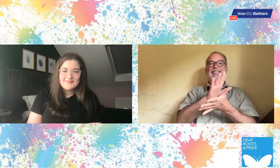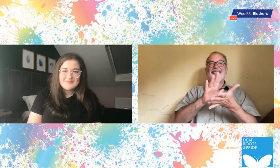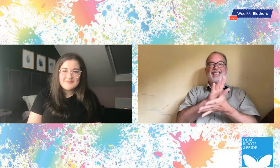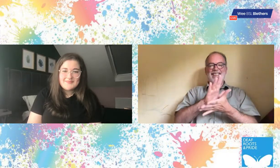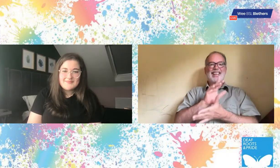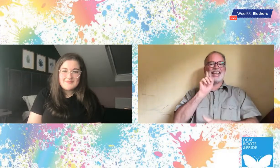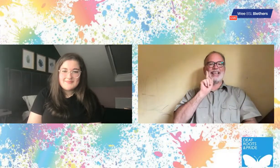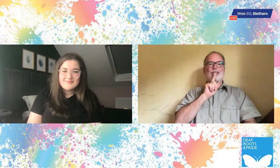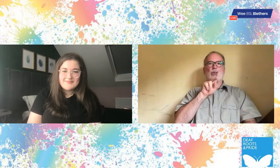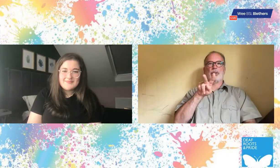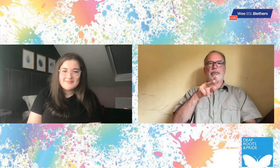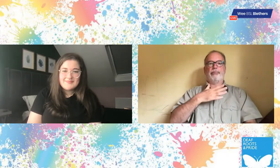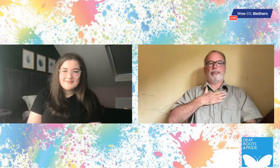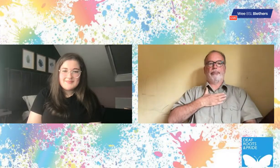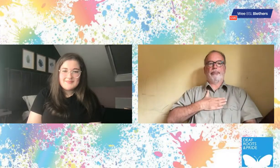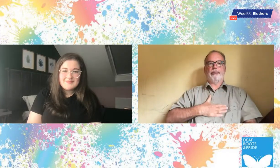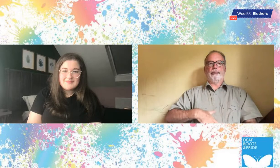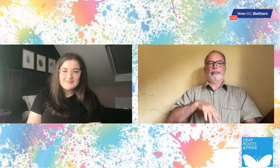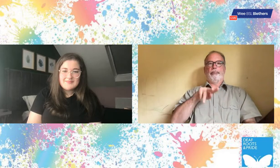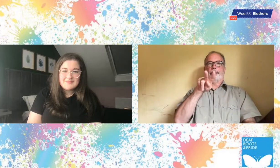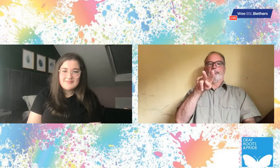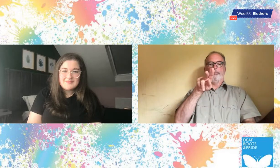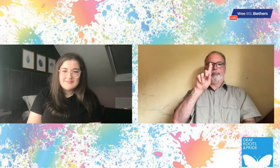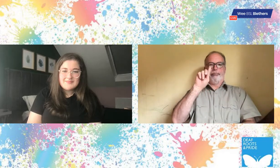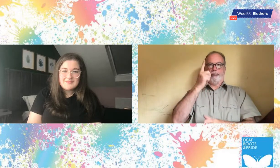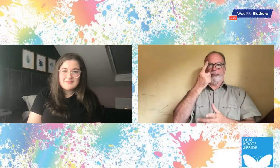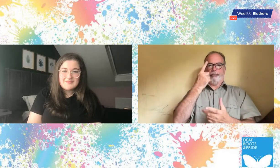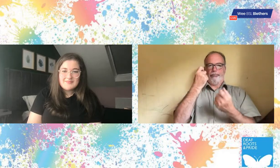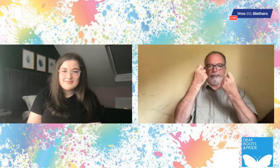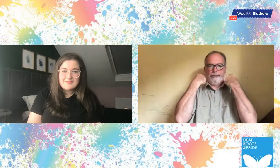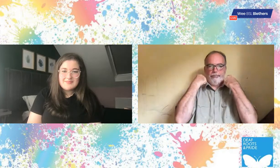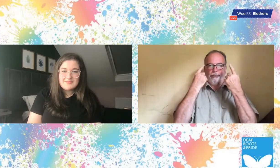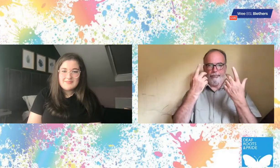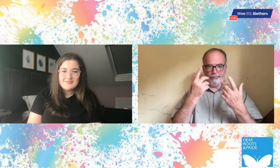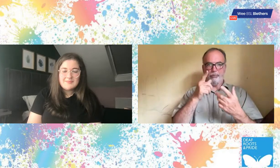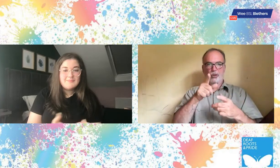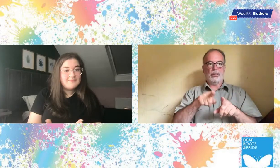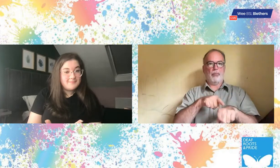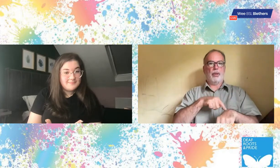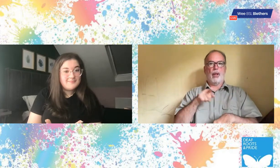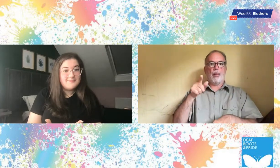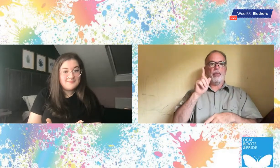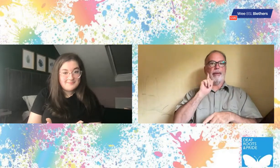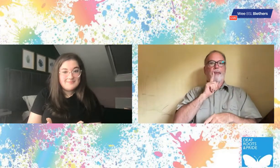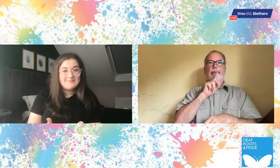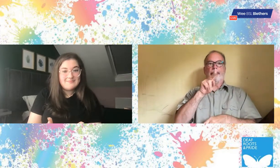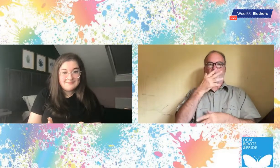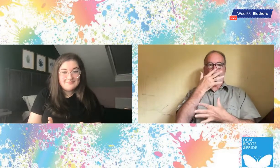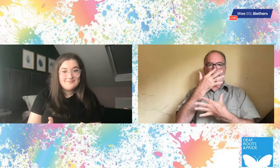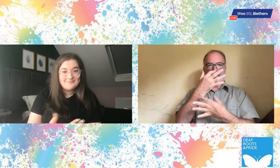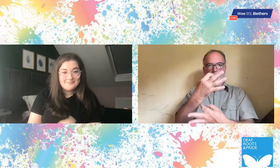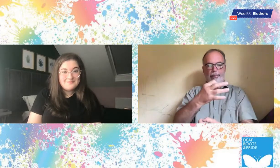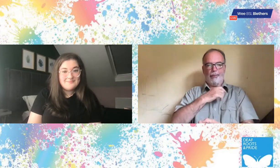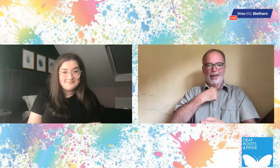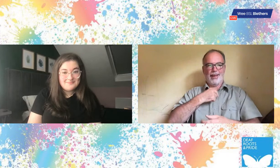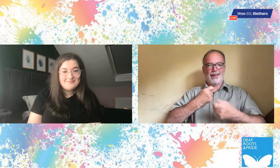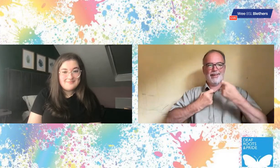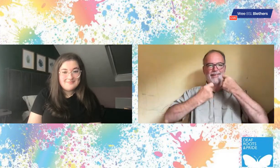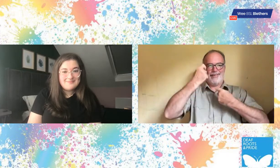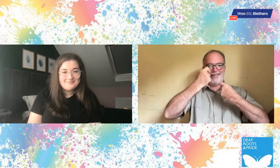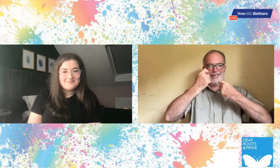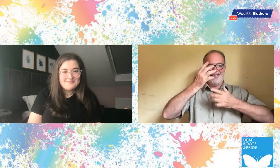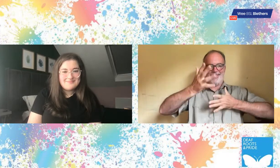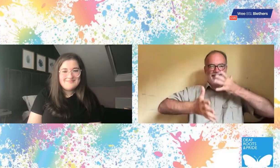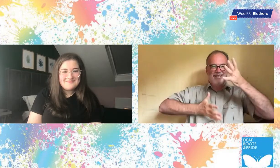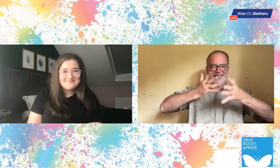hearing visitors, to have everything in sign language, and for deaf people, deaf visitors to have the advantage over hearing